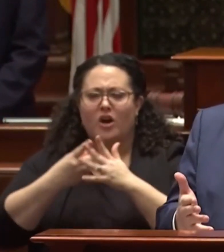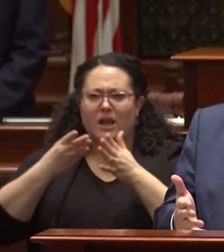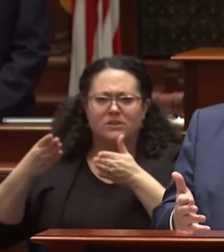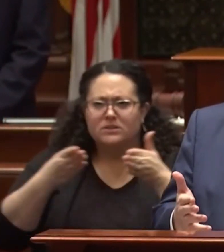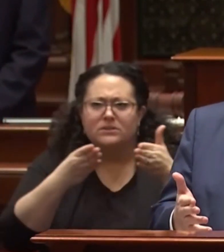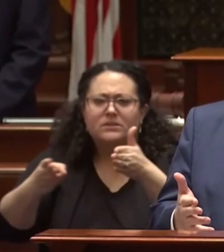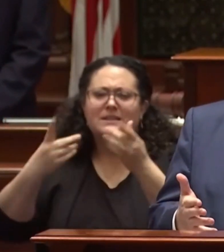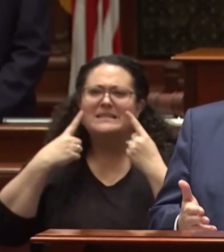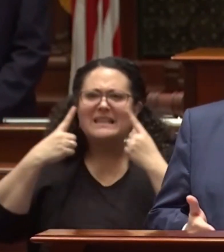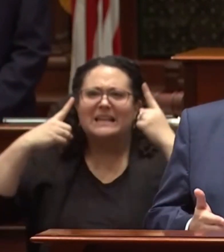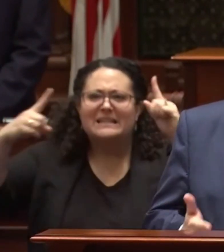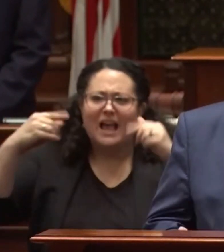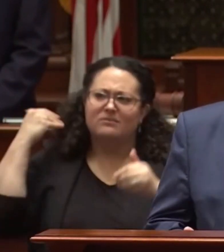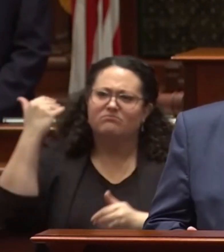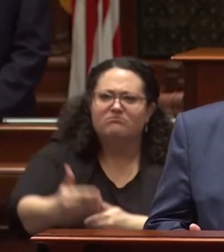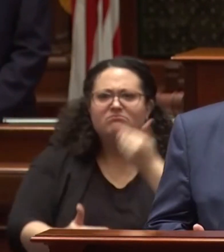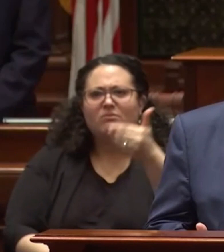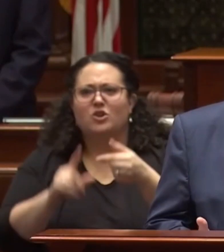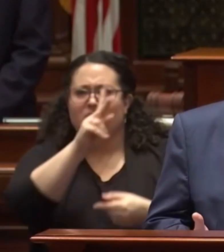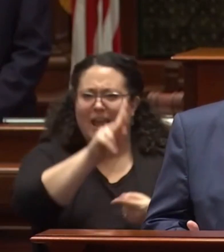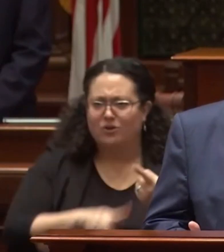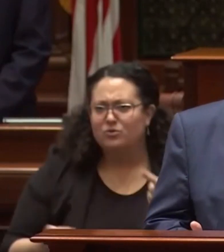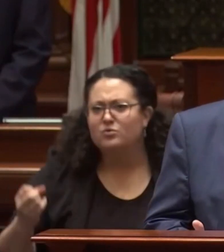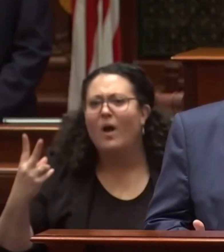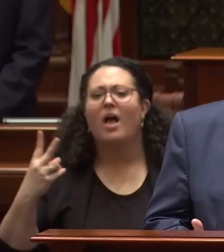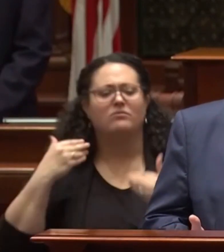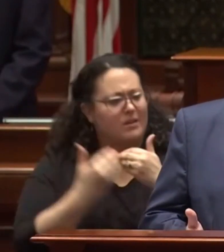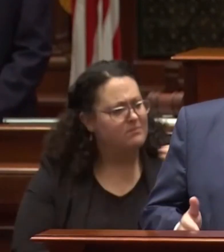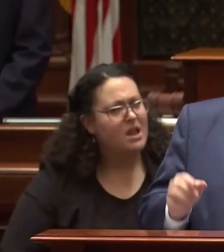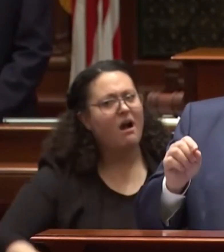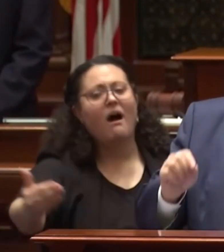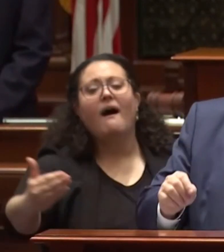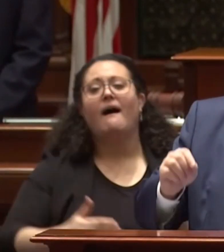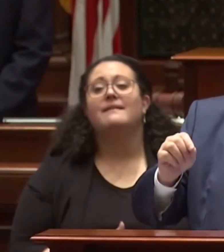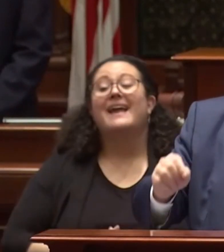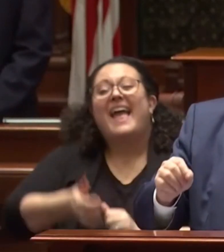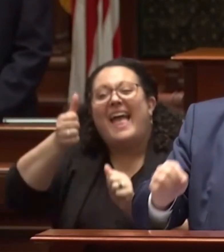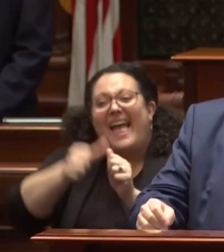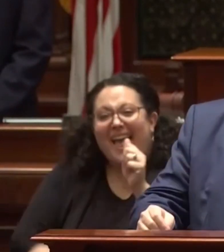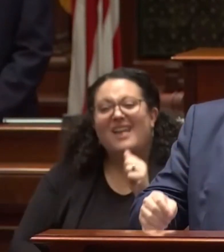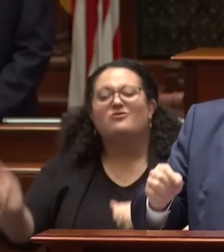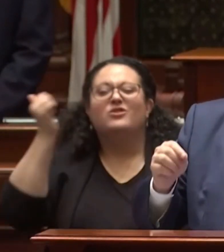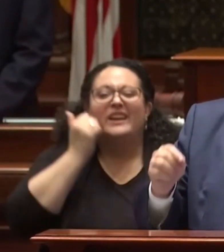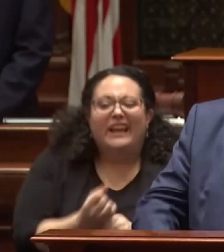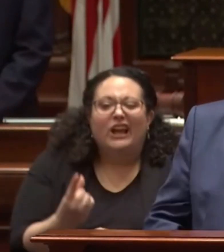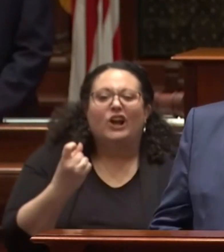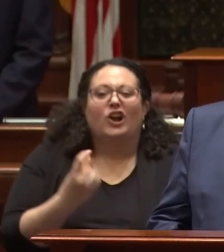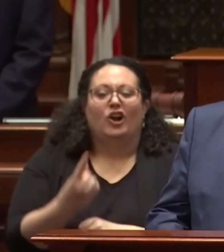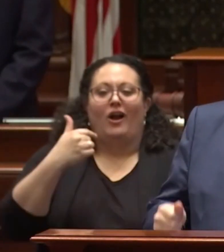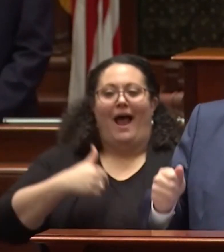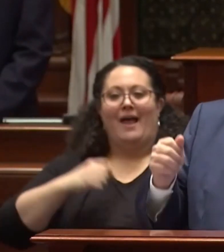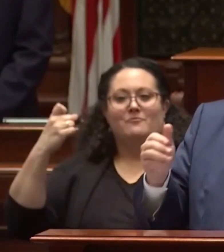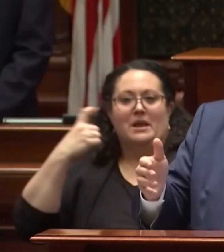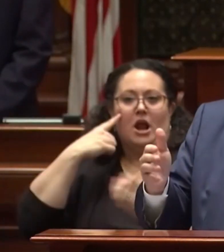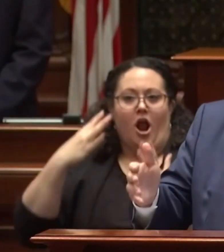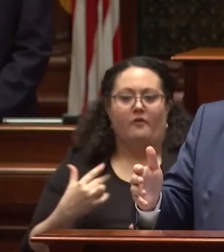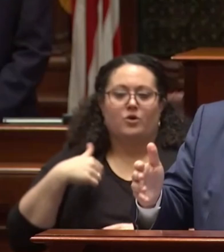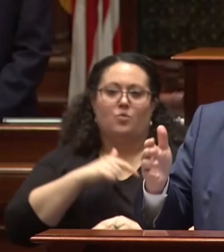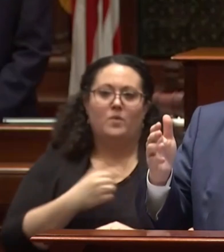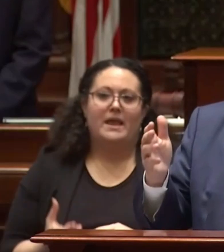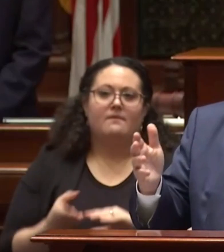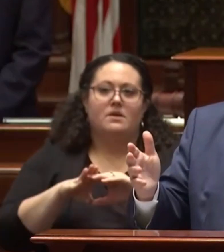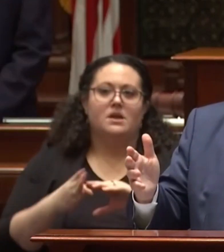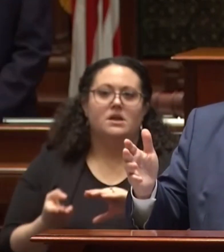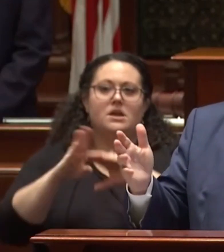for success in their K-12 education and beyond. Every single year I have been governor, we have